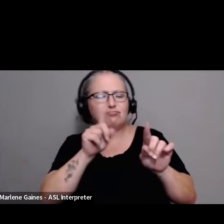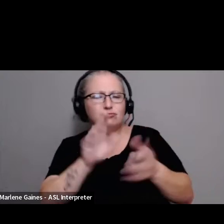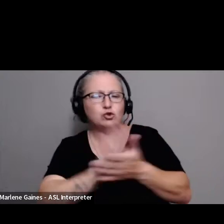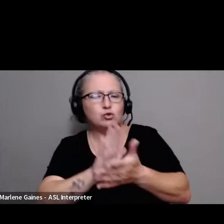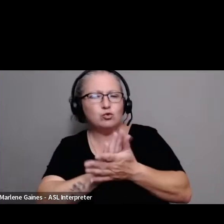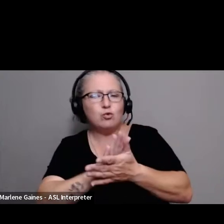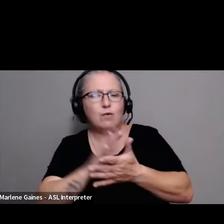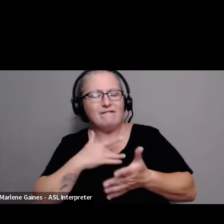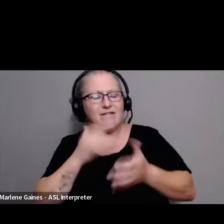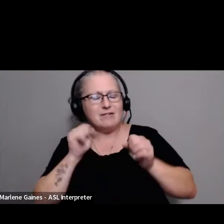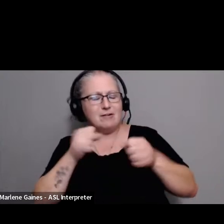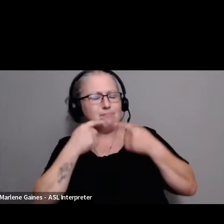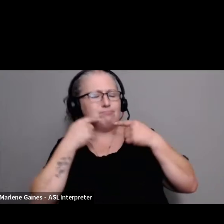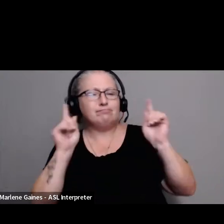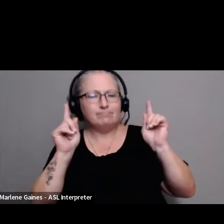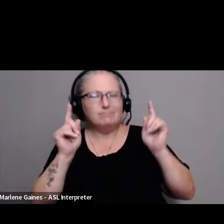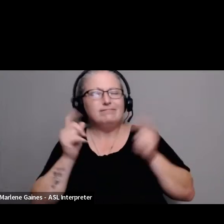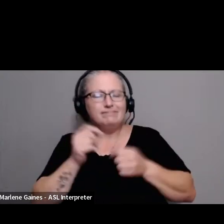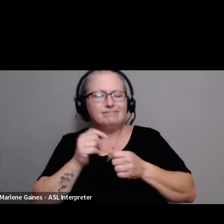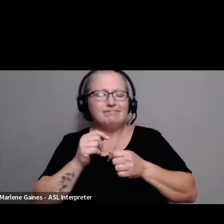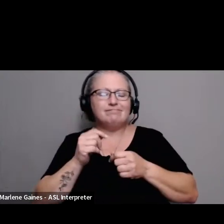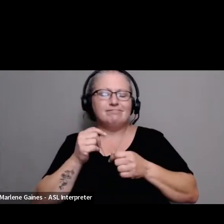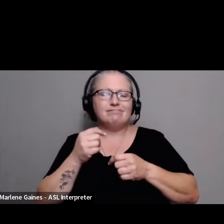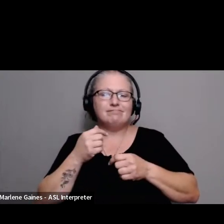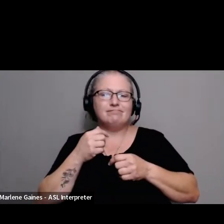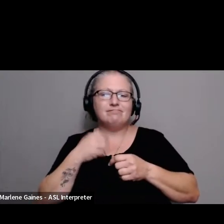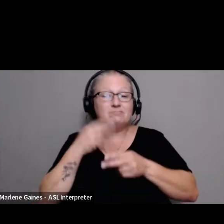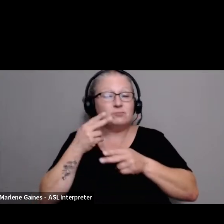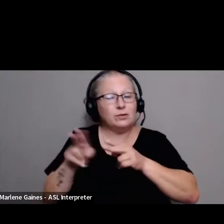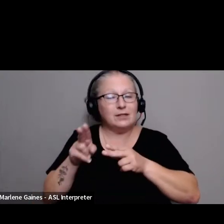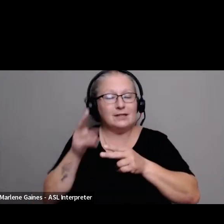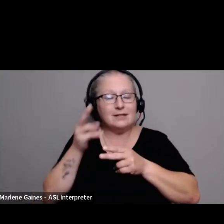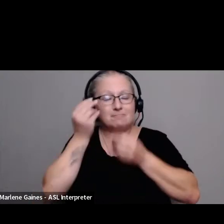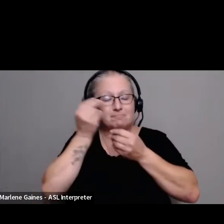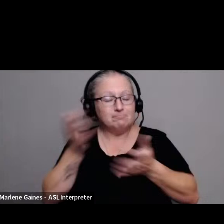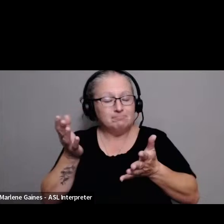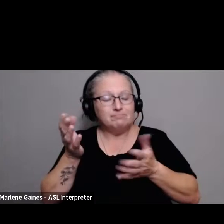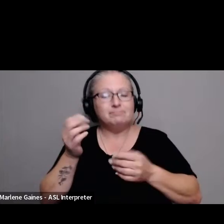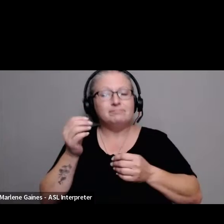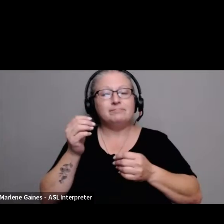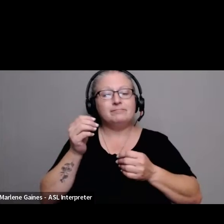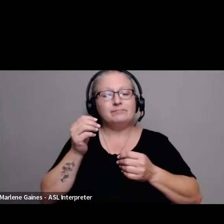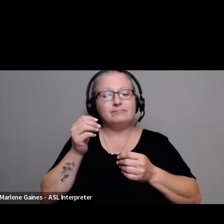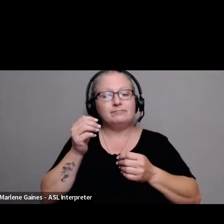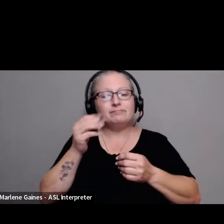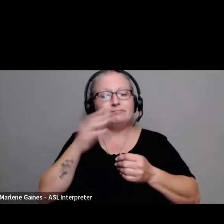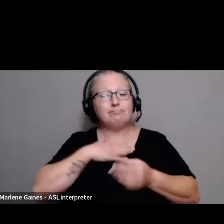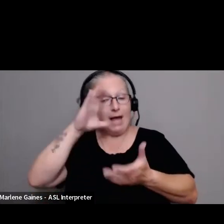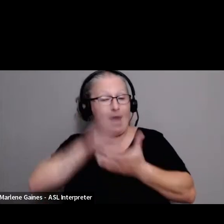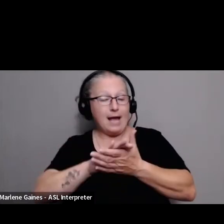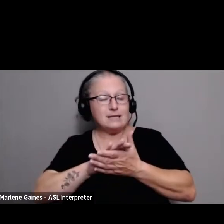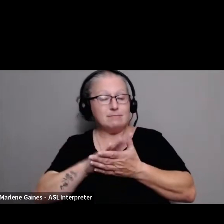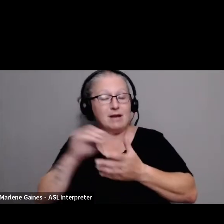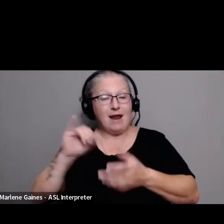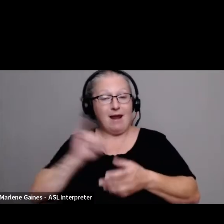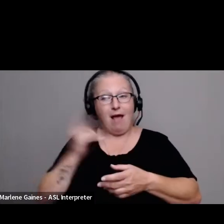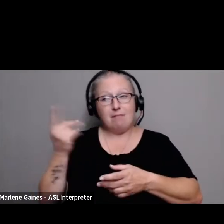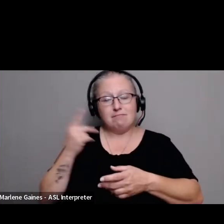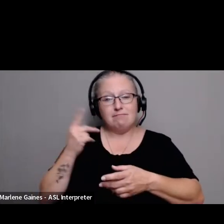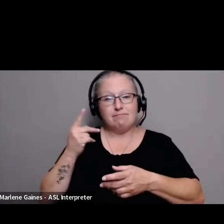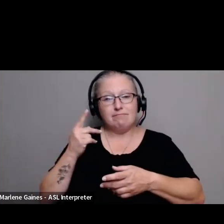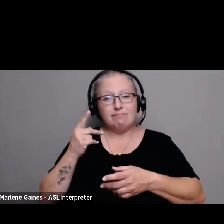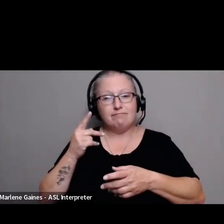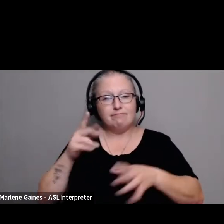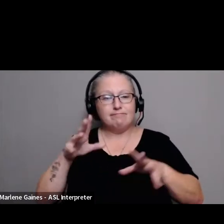a sense of achievement. So I will just sort of say quickly that my husband and I adopted very late